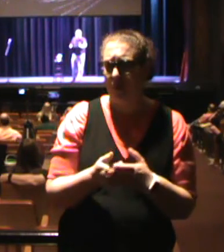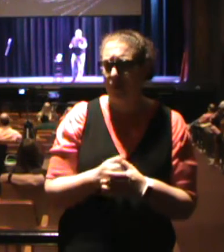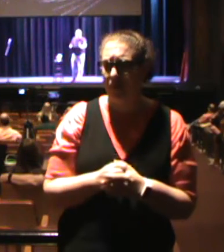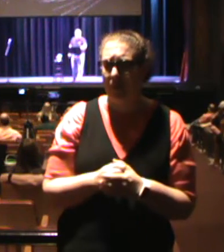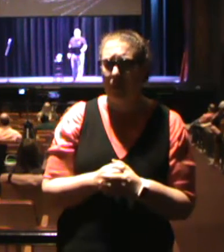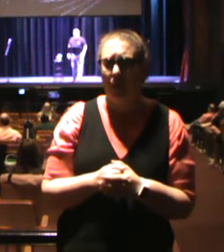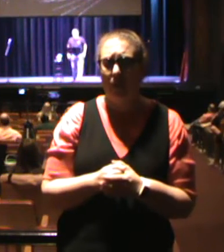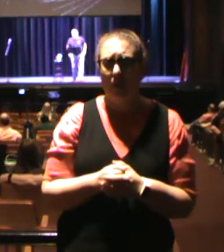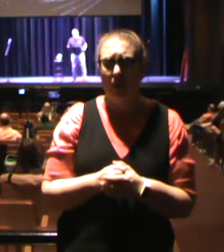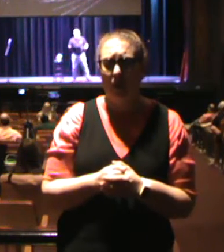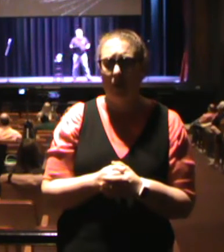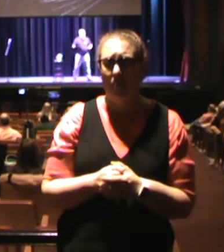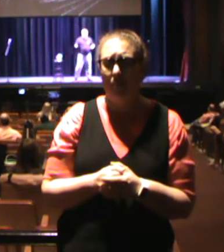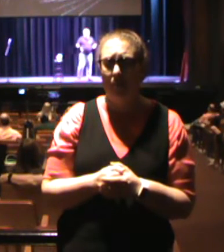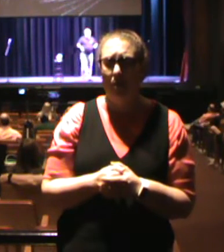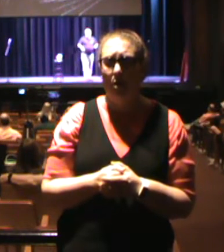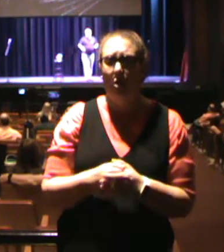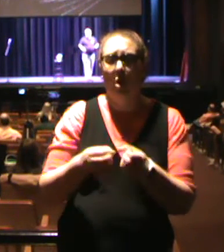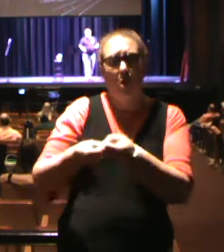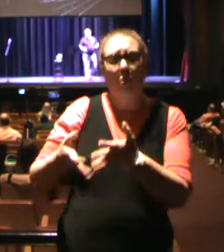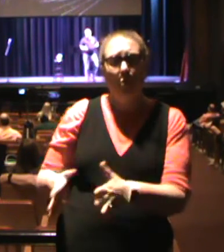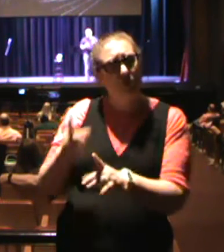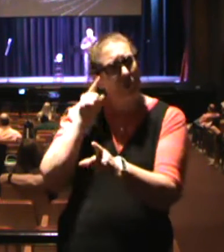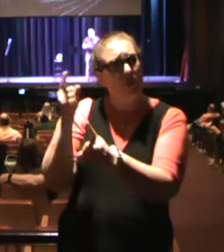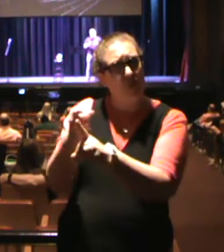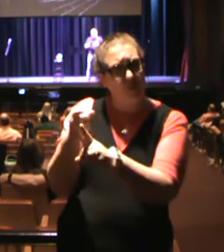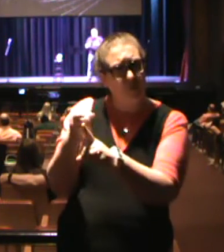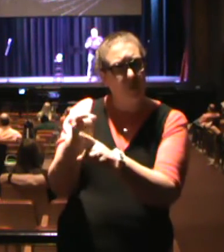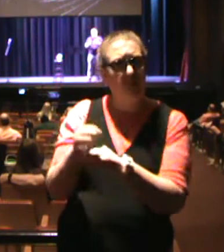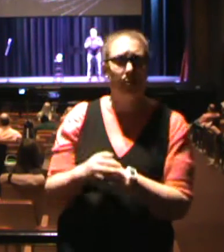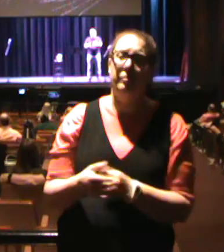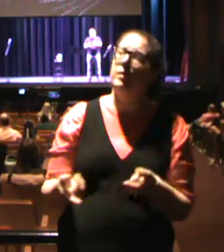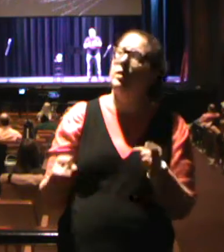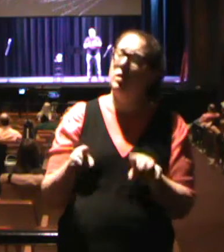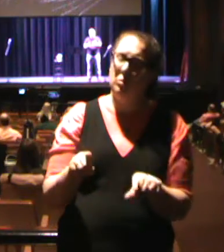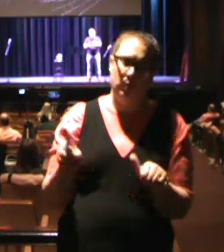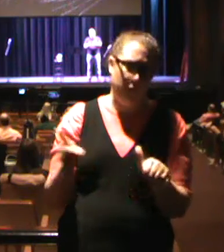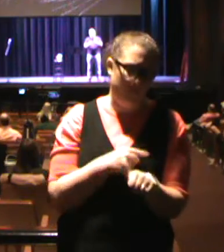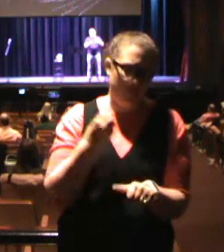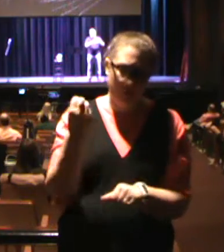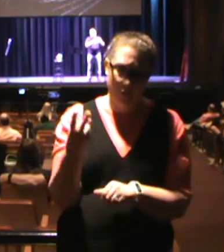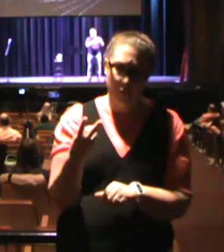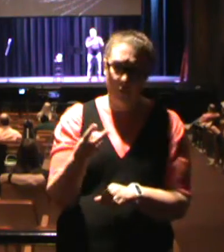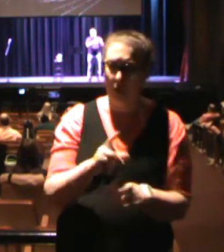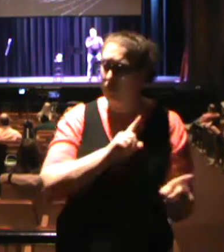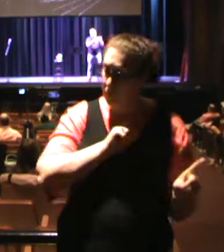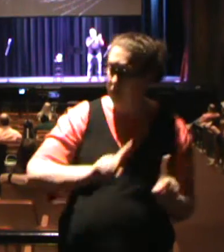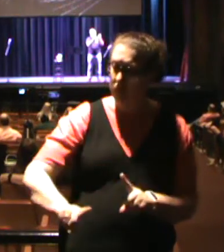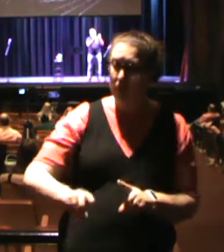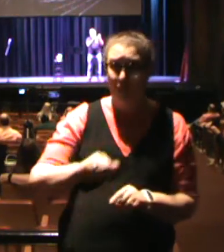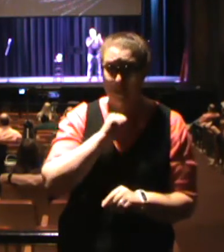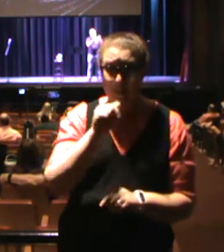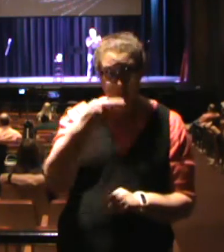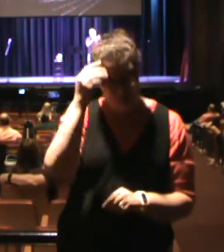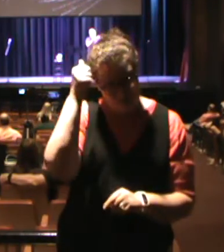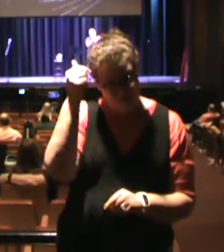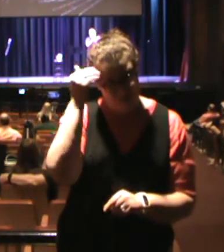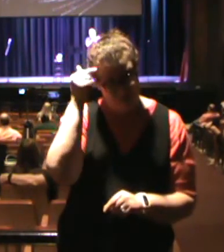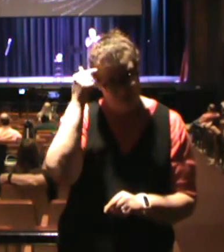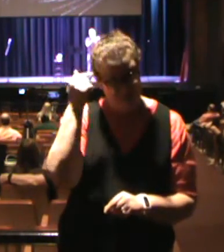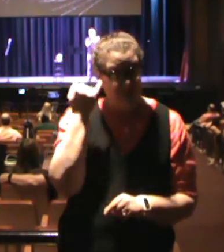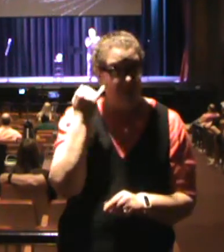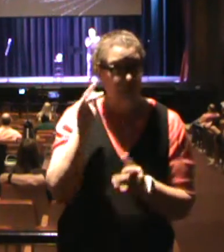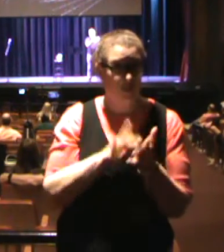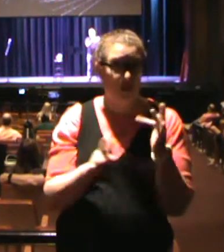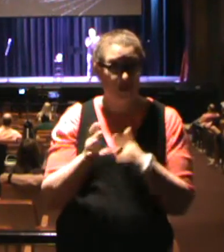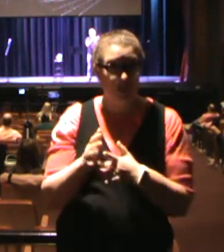time or another. When you think about it, when the first 12 were commissioned, don't you think, like, if you had Jesus pouring